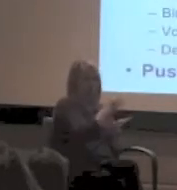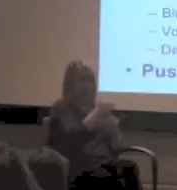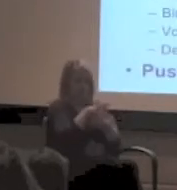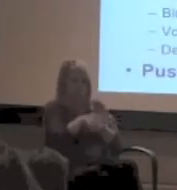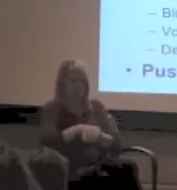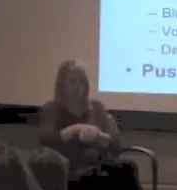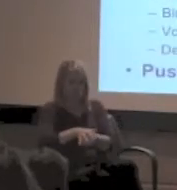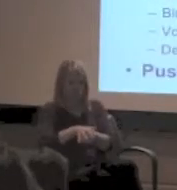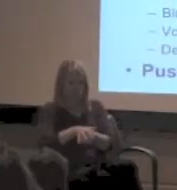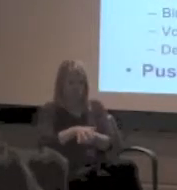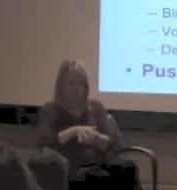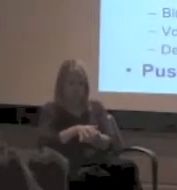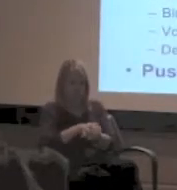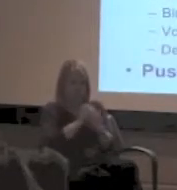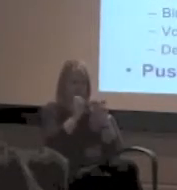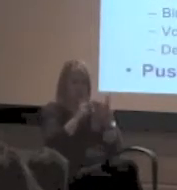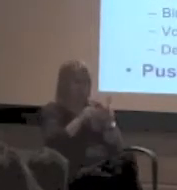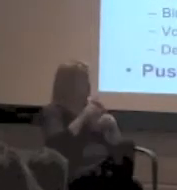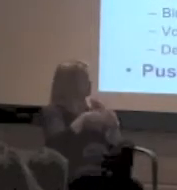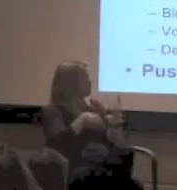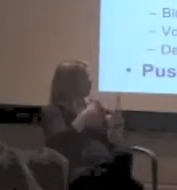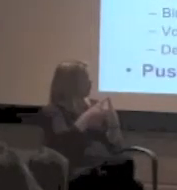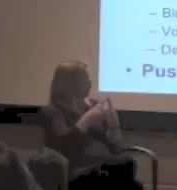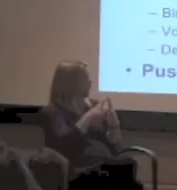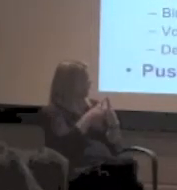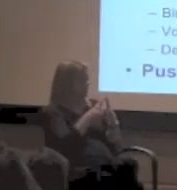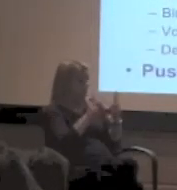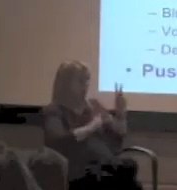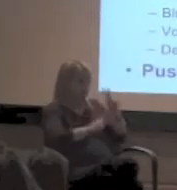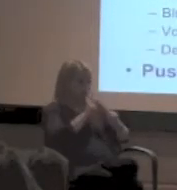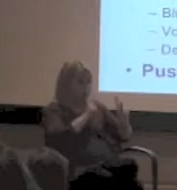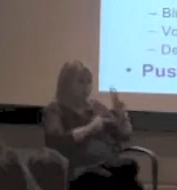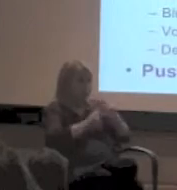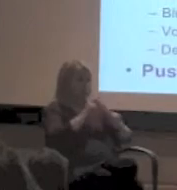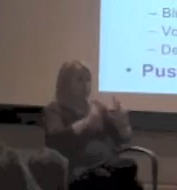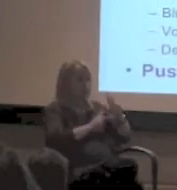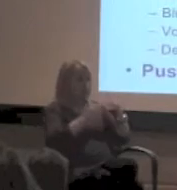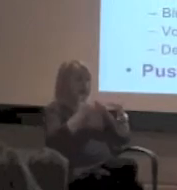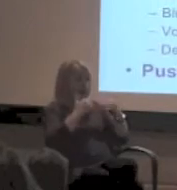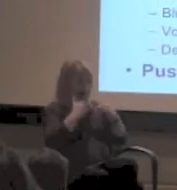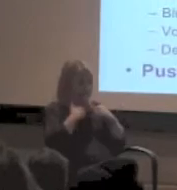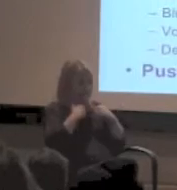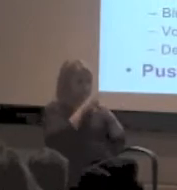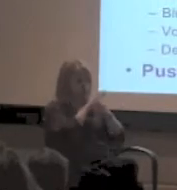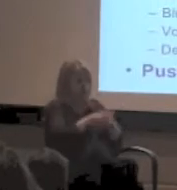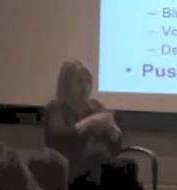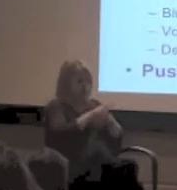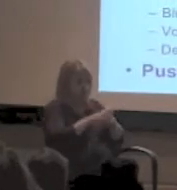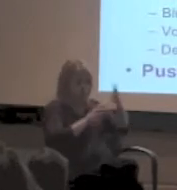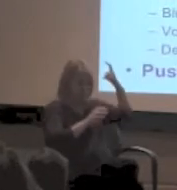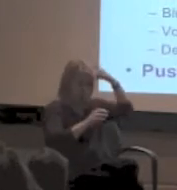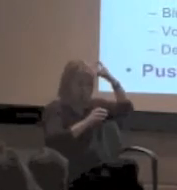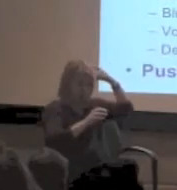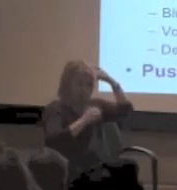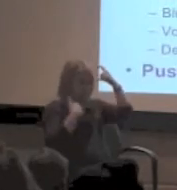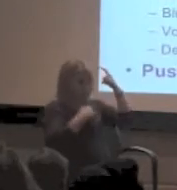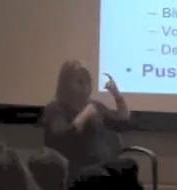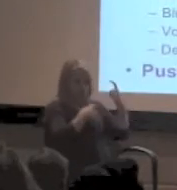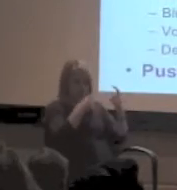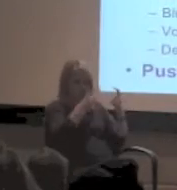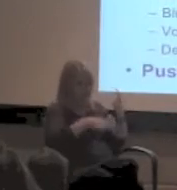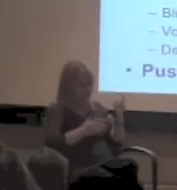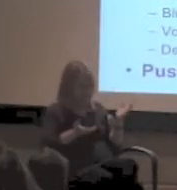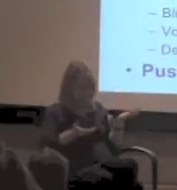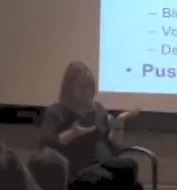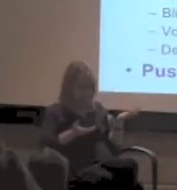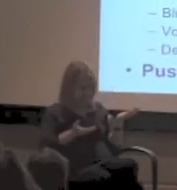key. So when humans have pressure in our brain, we're symptomatic. We do not like that.